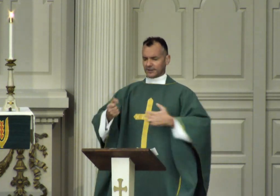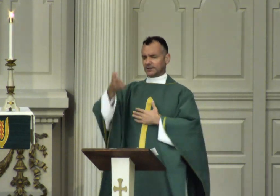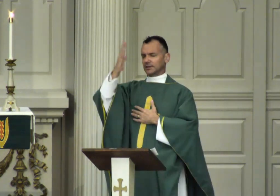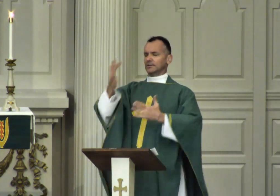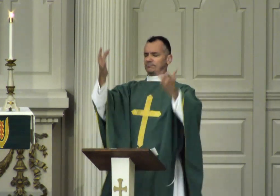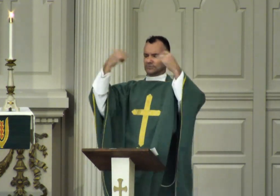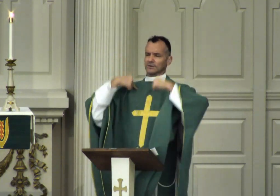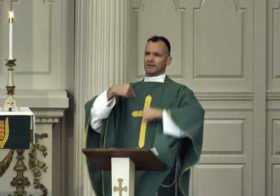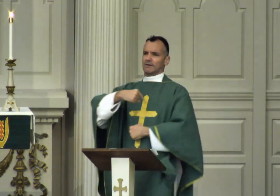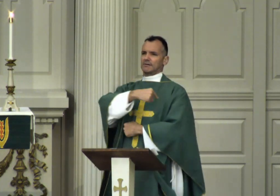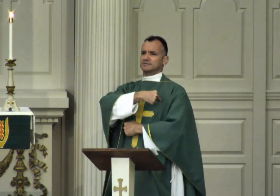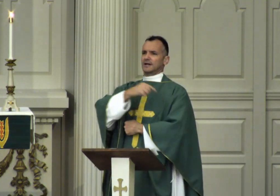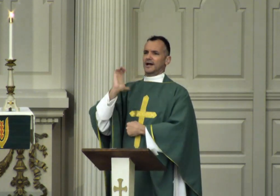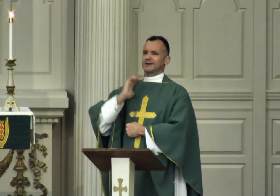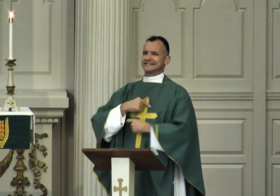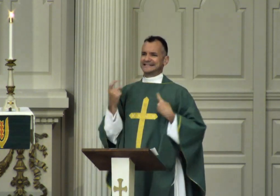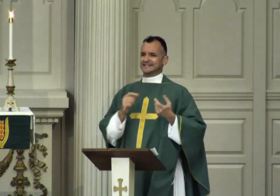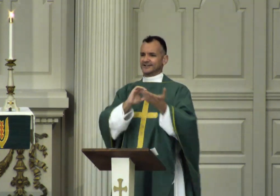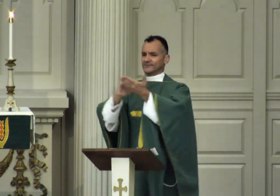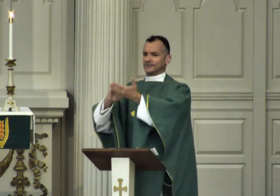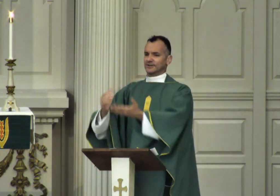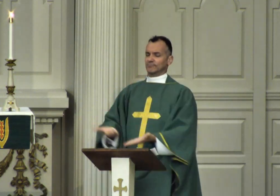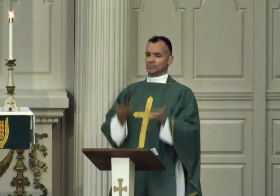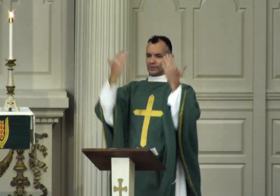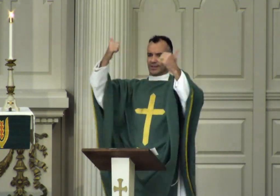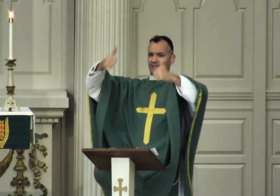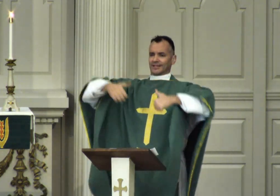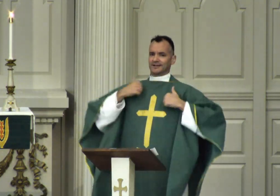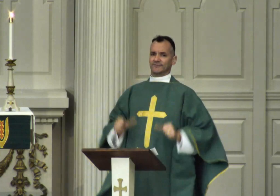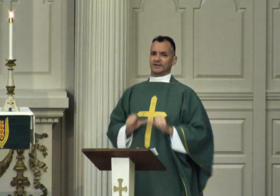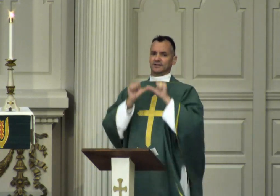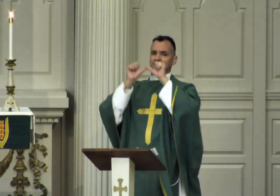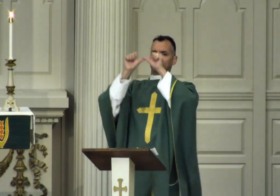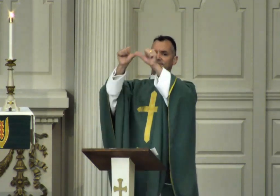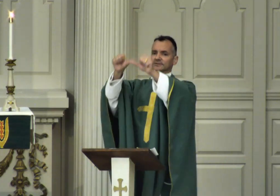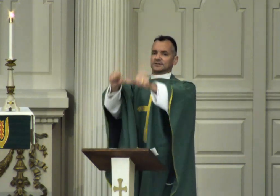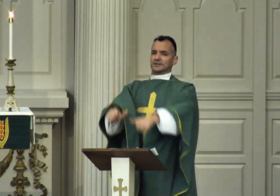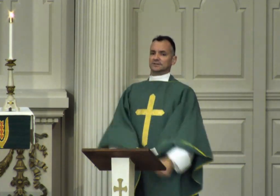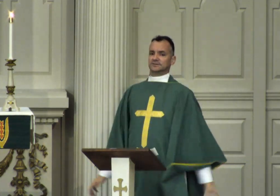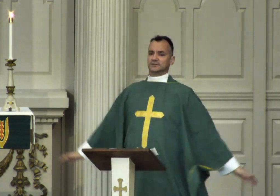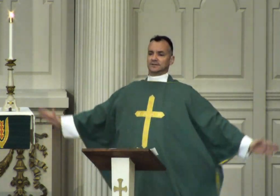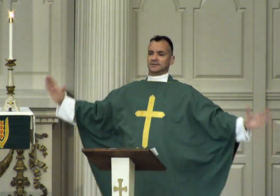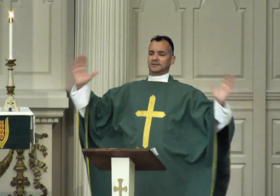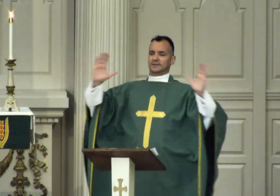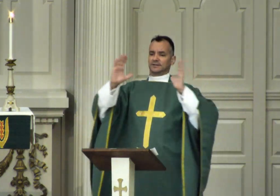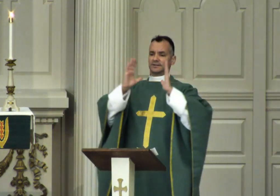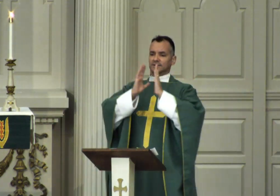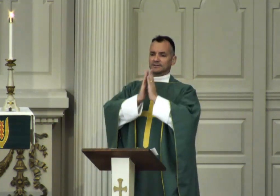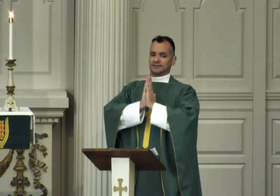May Almighty God have mercy on us, forgive us our sins, and bring us to everlasting life.